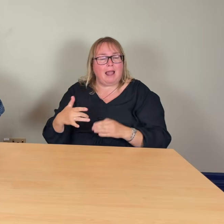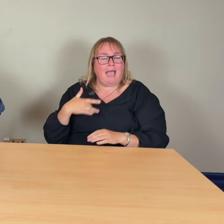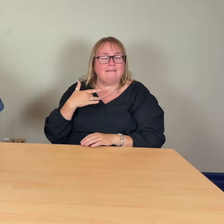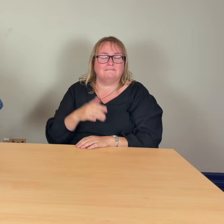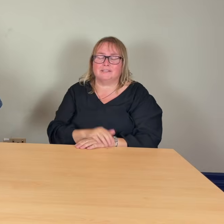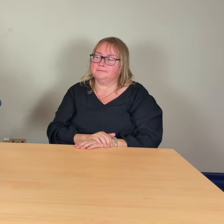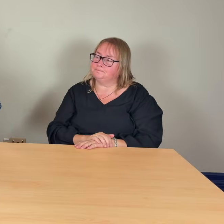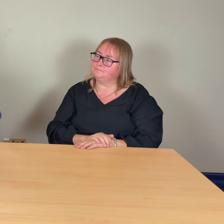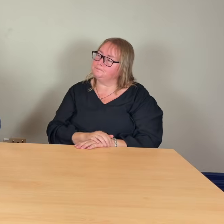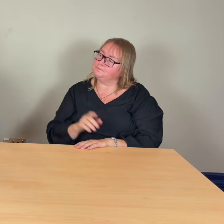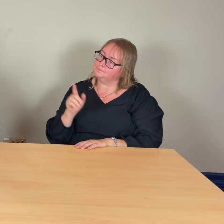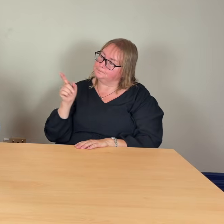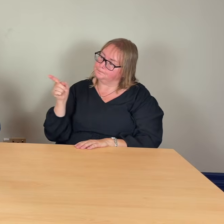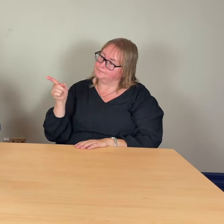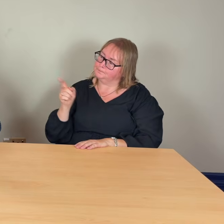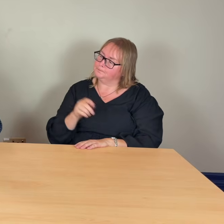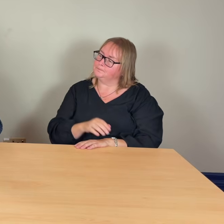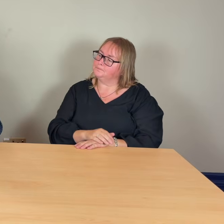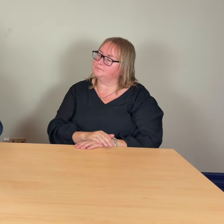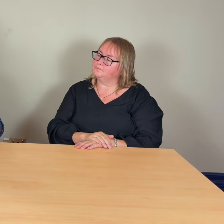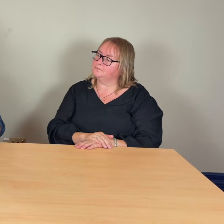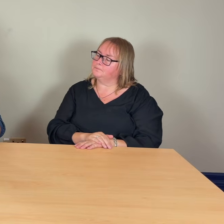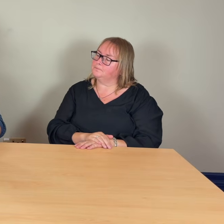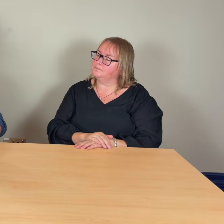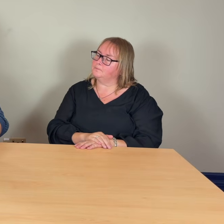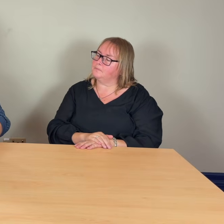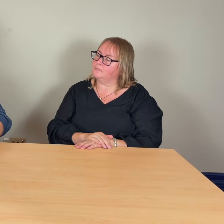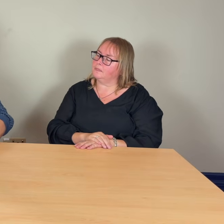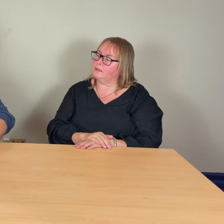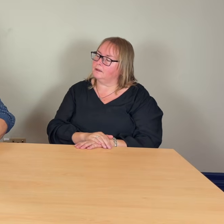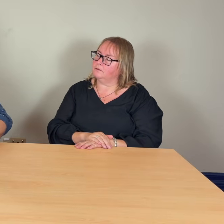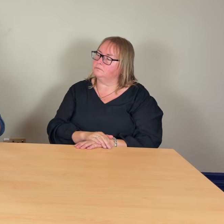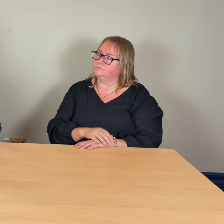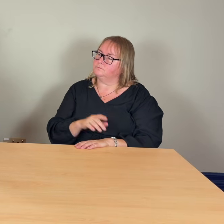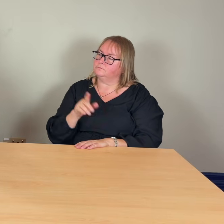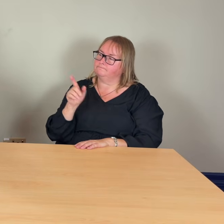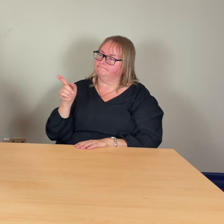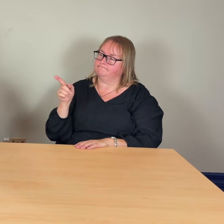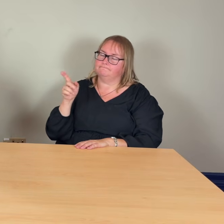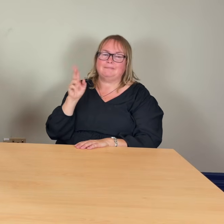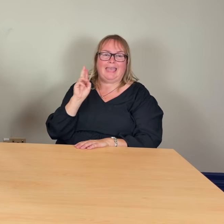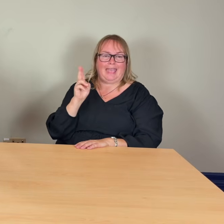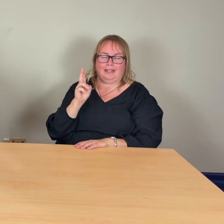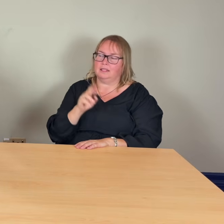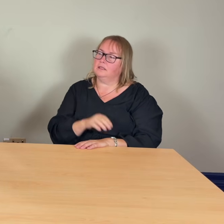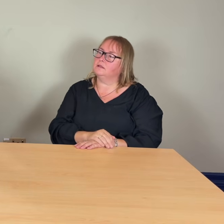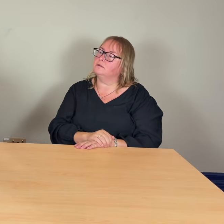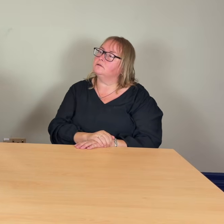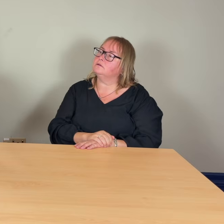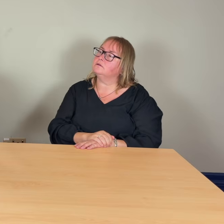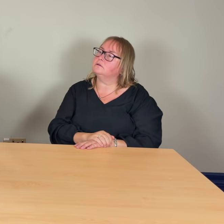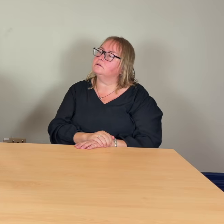Now, with our piece of cling film, we can bring this back to the lantern.